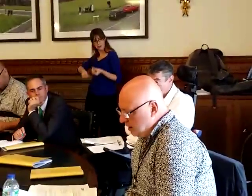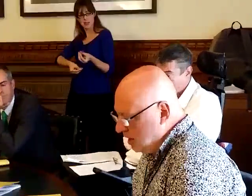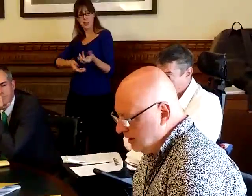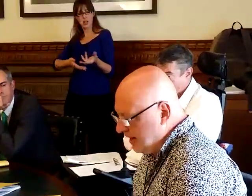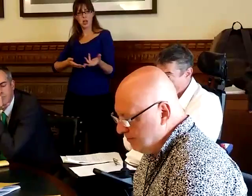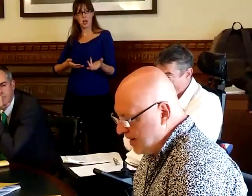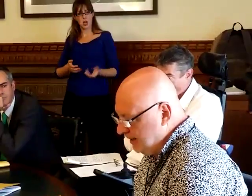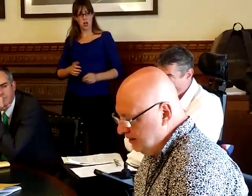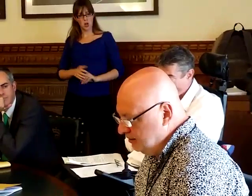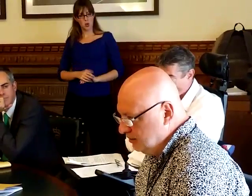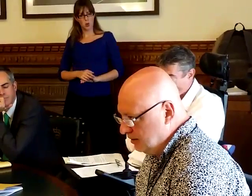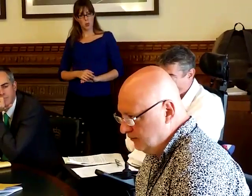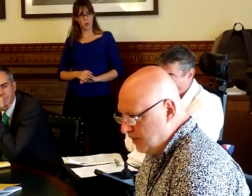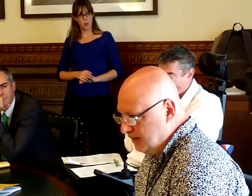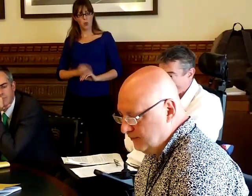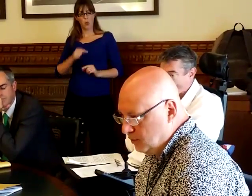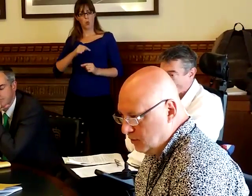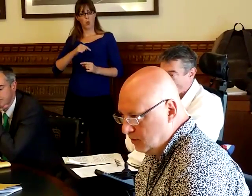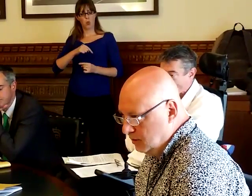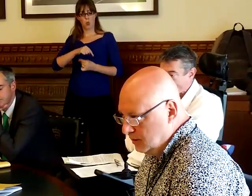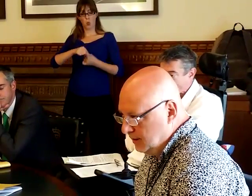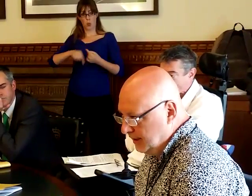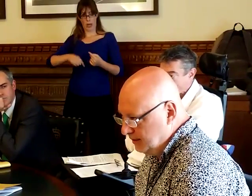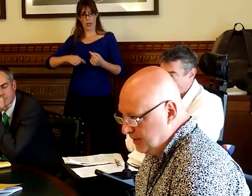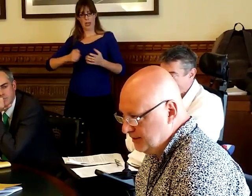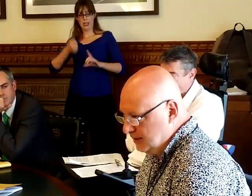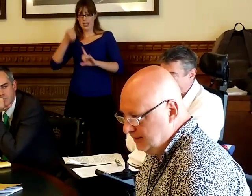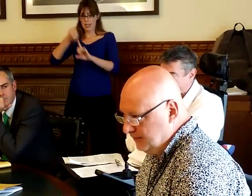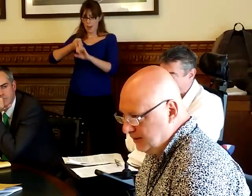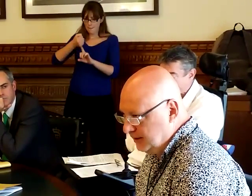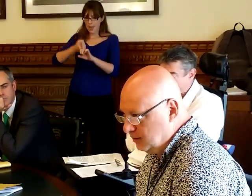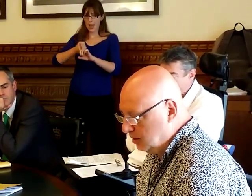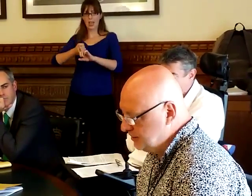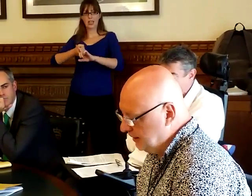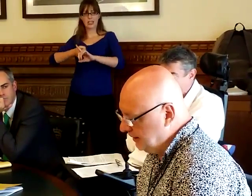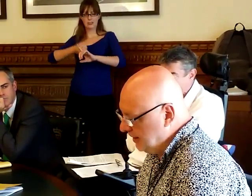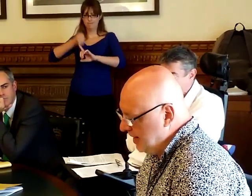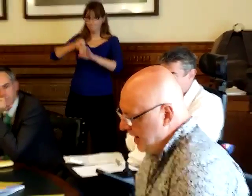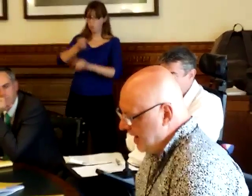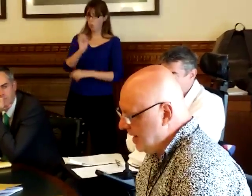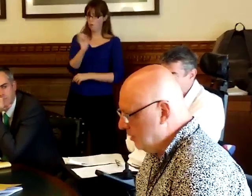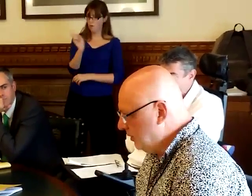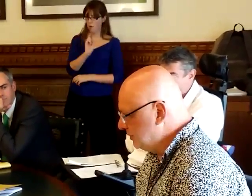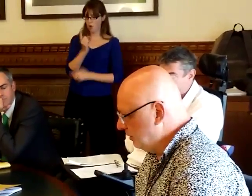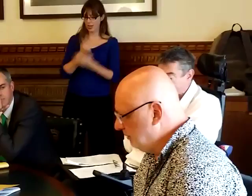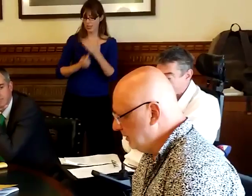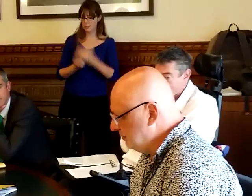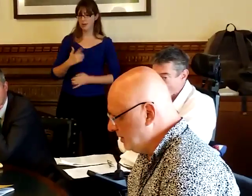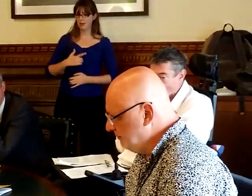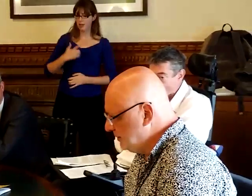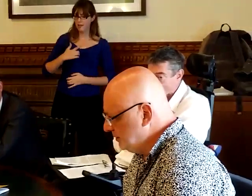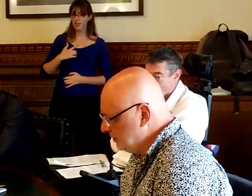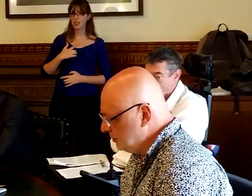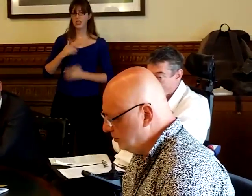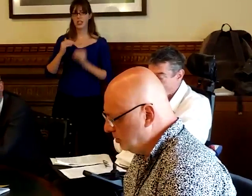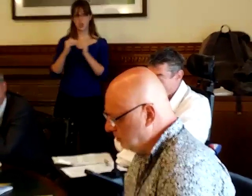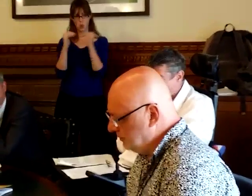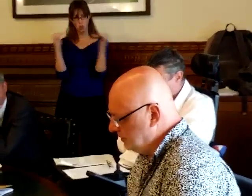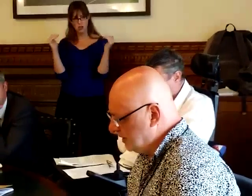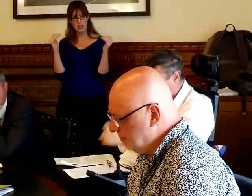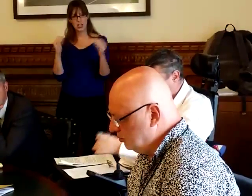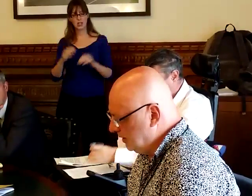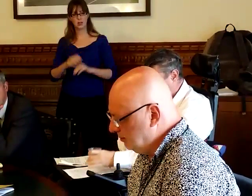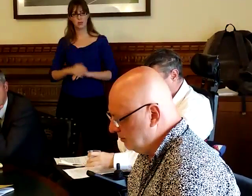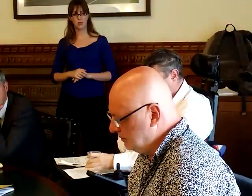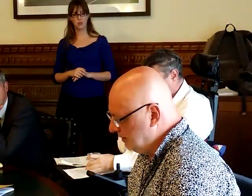We campaign and fight for independent living and equality. We also run services that